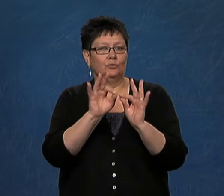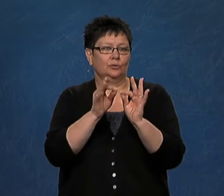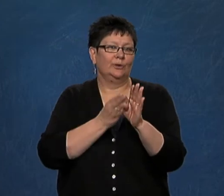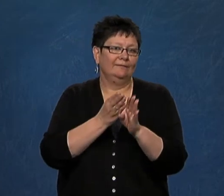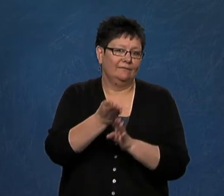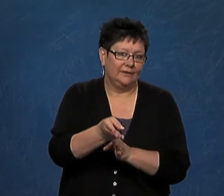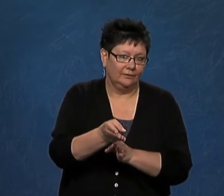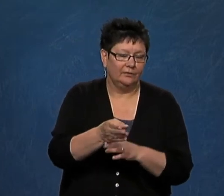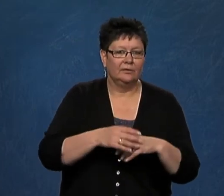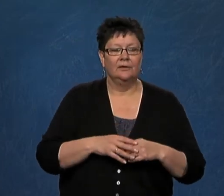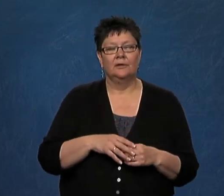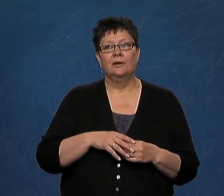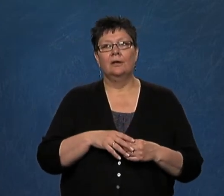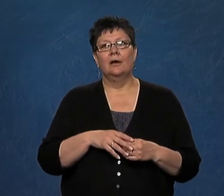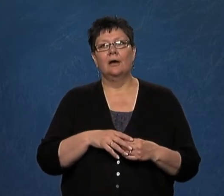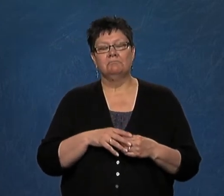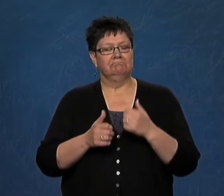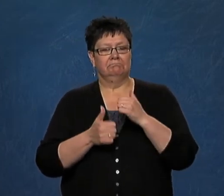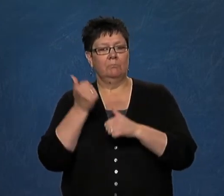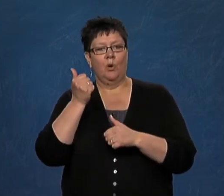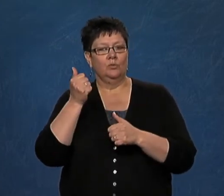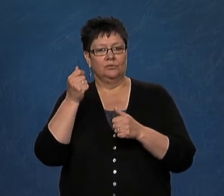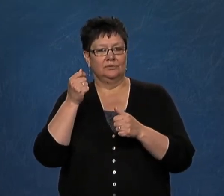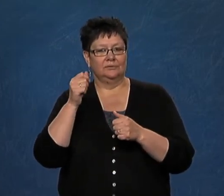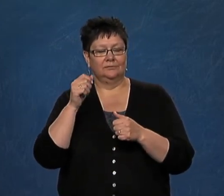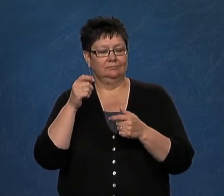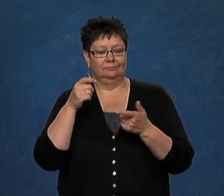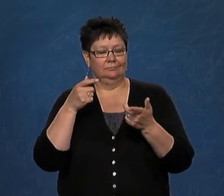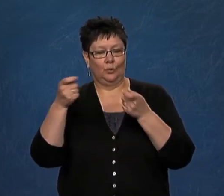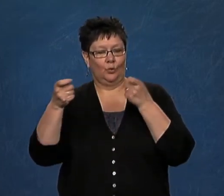talk about issues related to interpreting and the interpreting field.